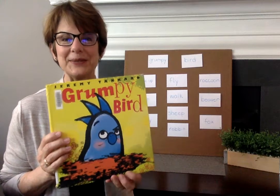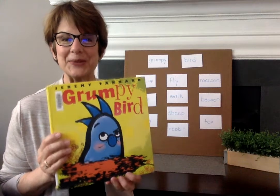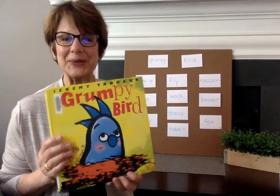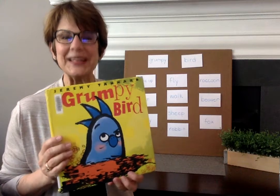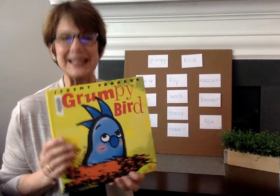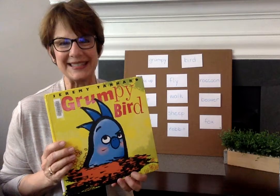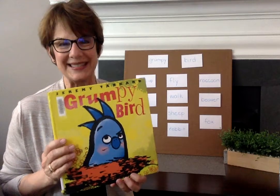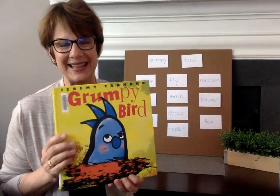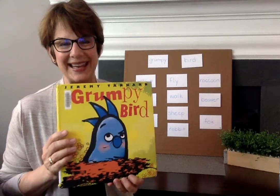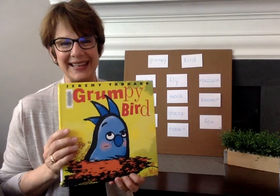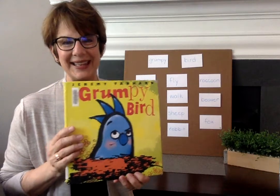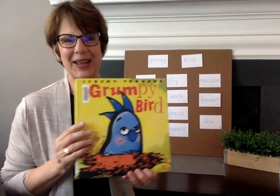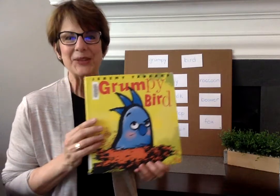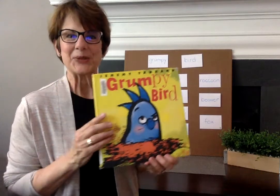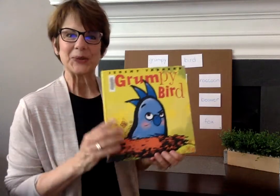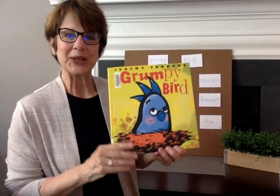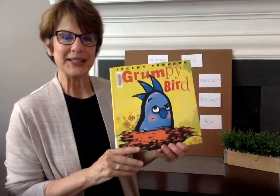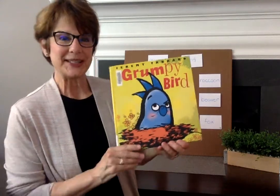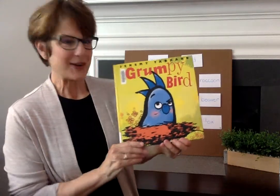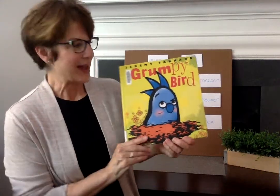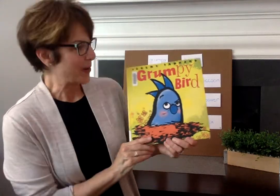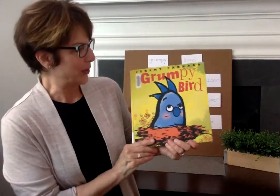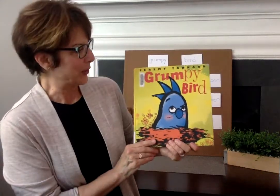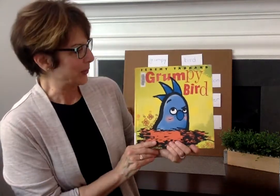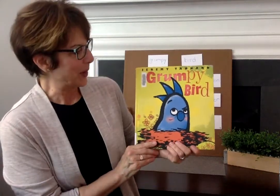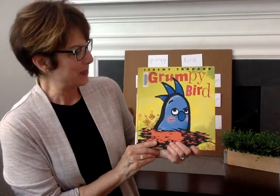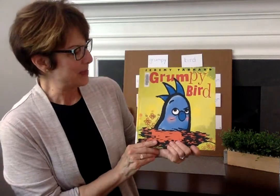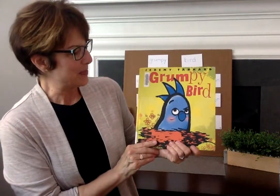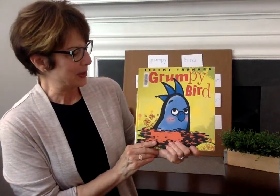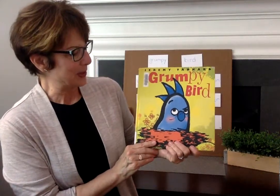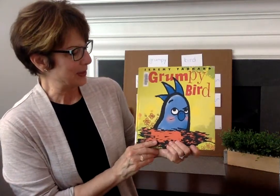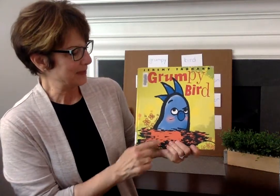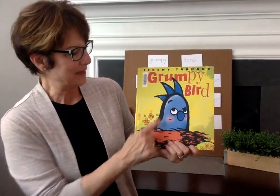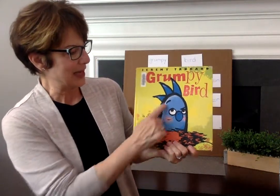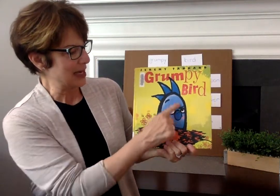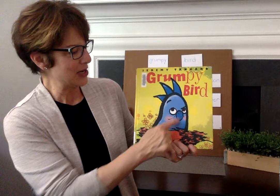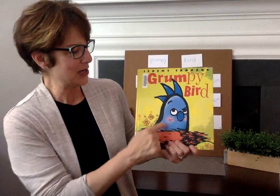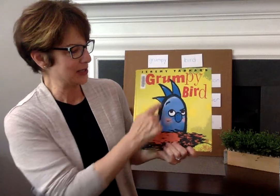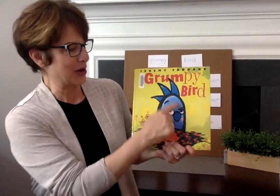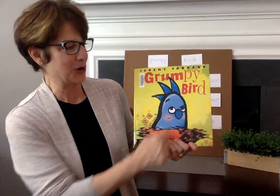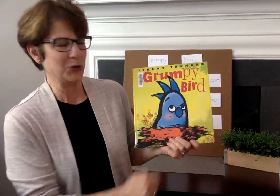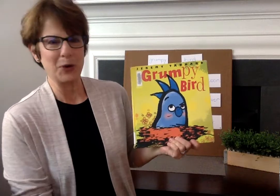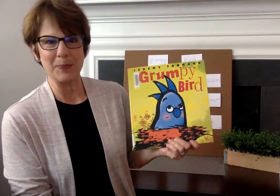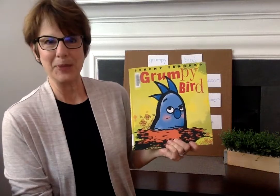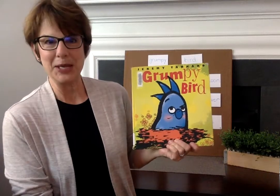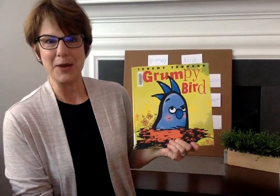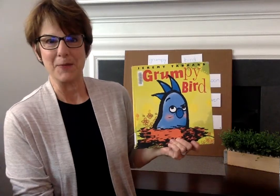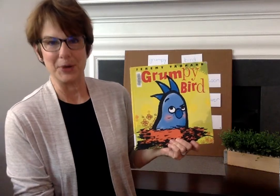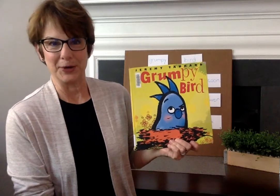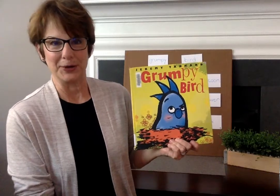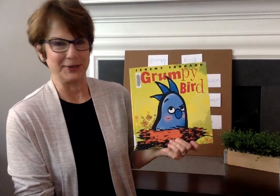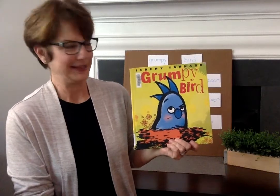to read this today. So we're going to start out with Grumpy Bird. And here is our Grumpy Bird.